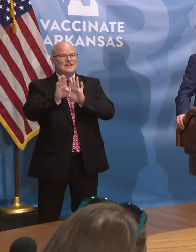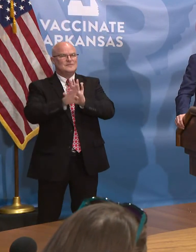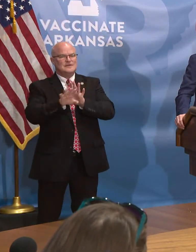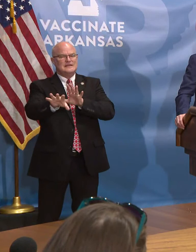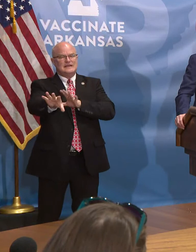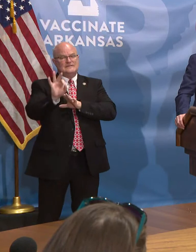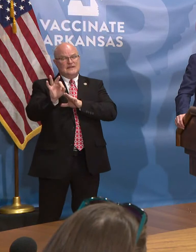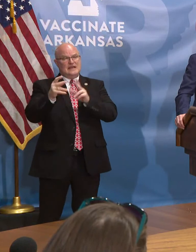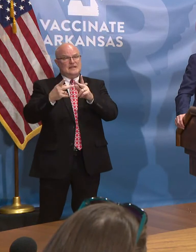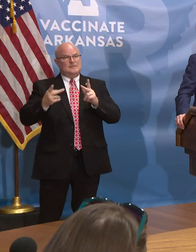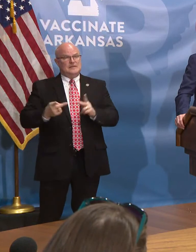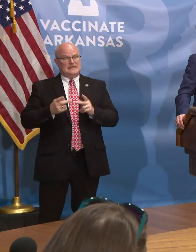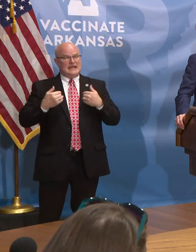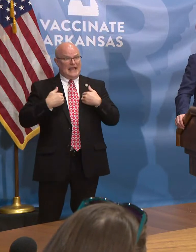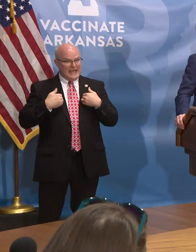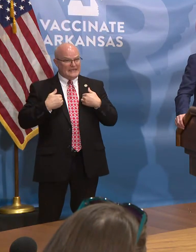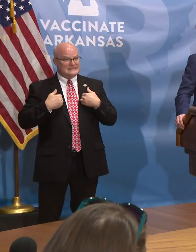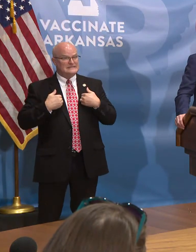a supplier.